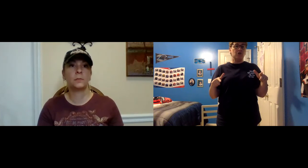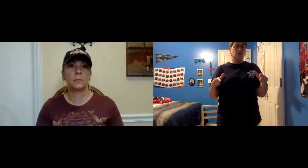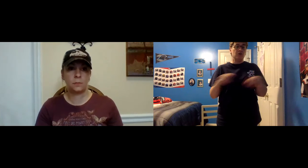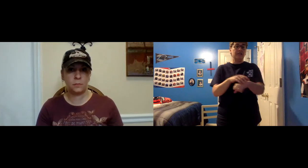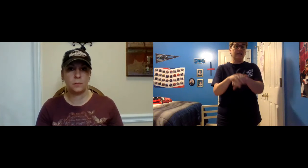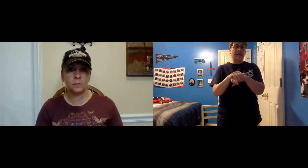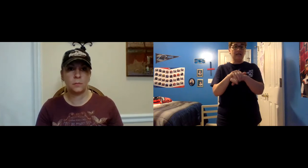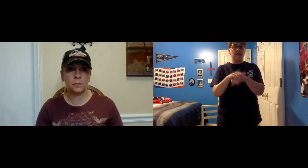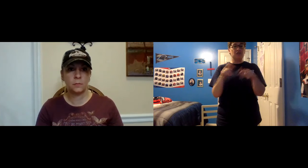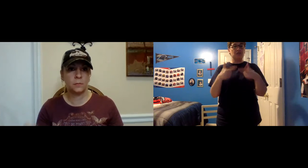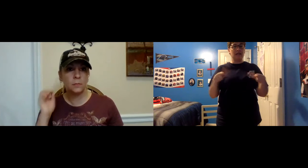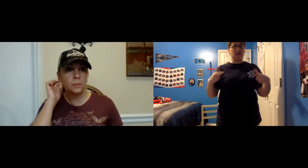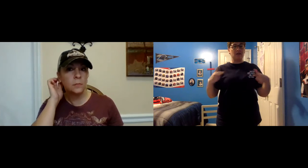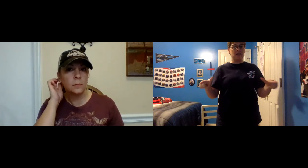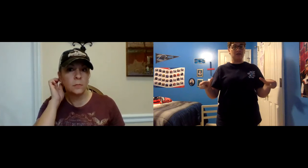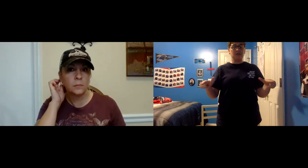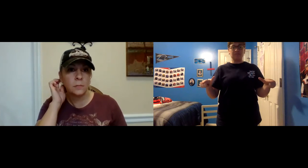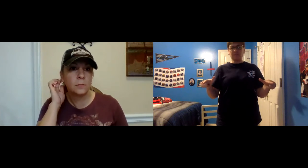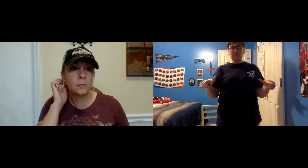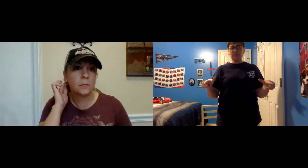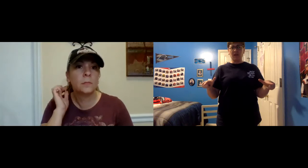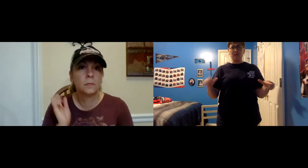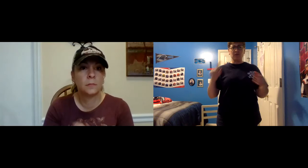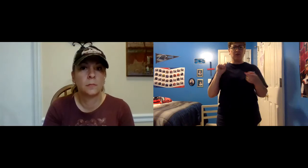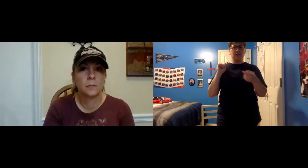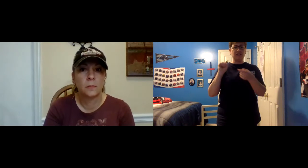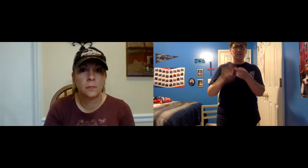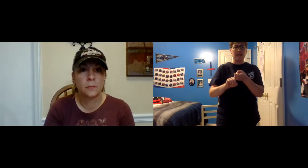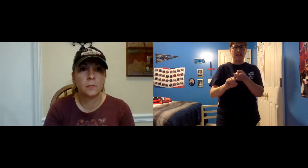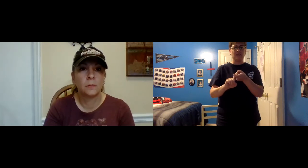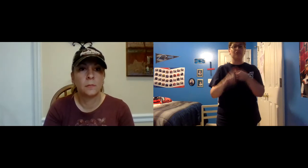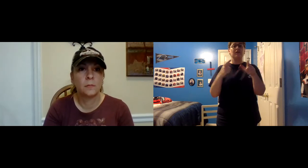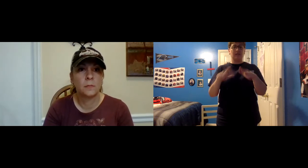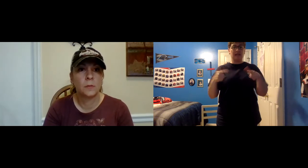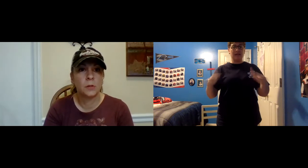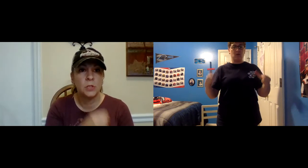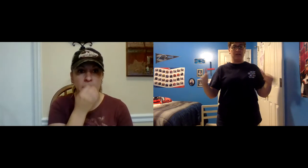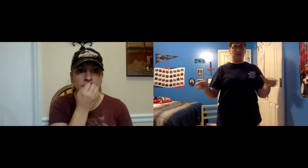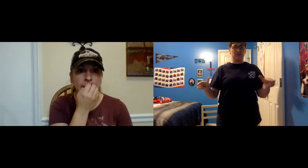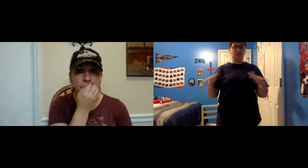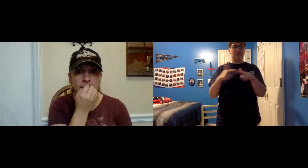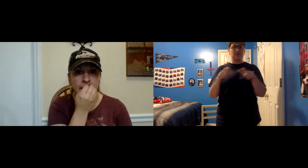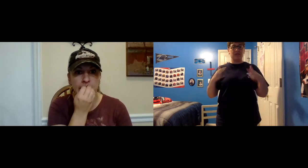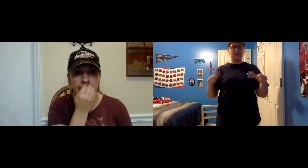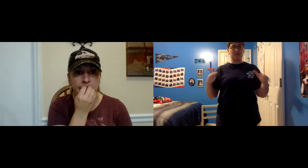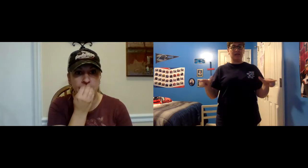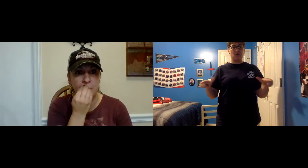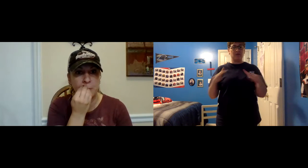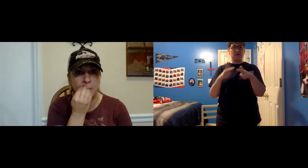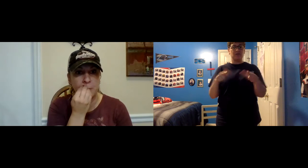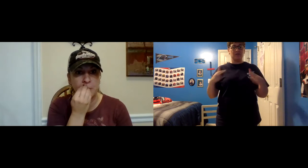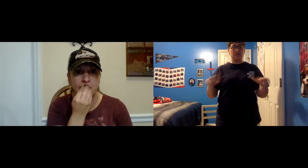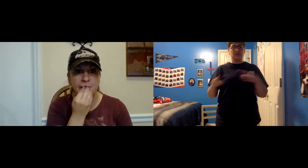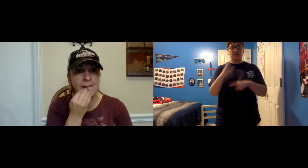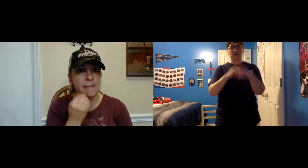you know, you're learning the English language, you're learning the Spanish language. So yeah, so